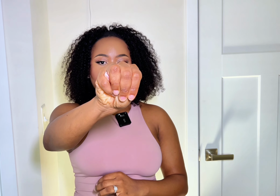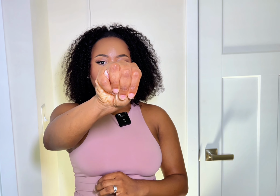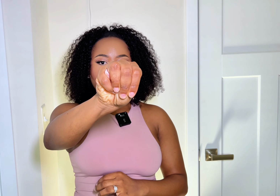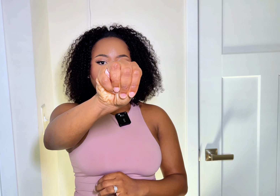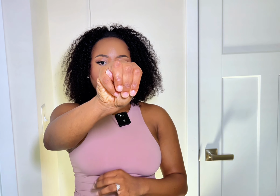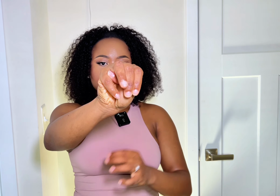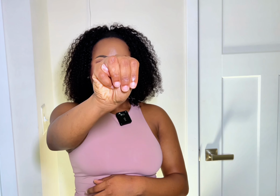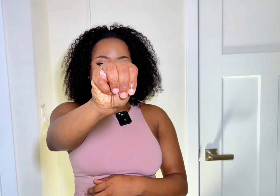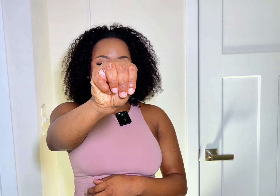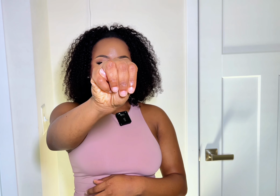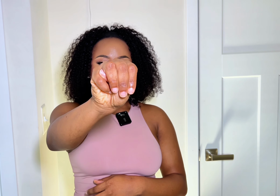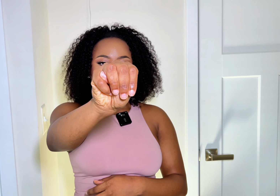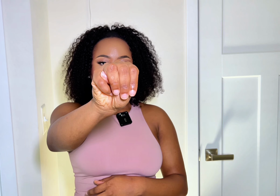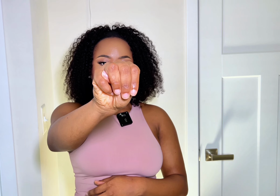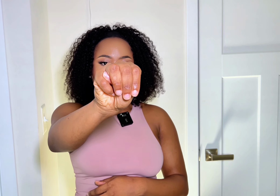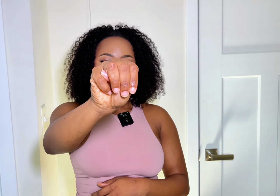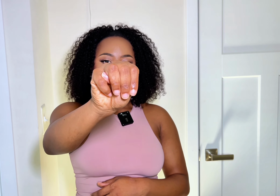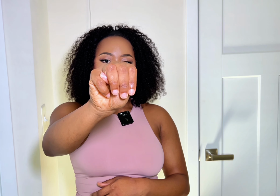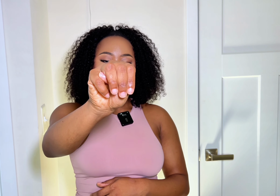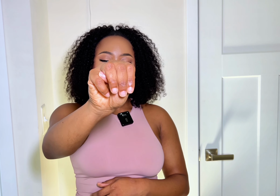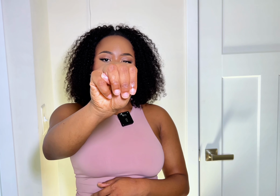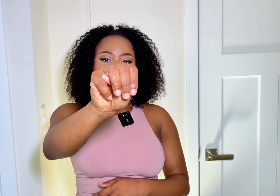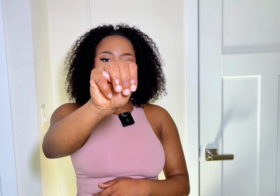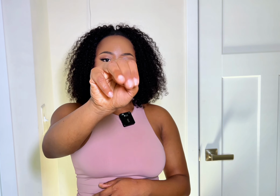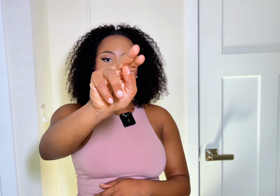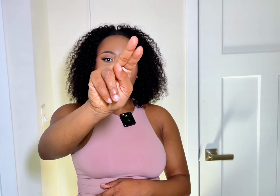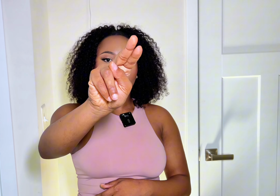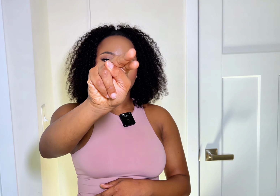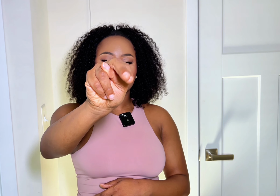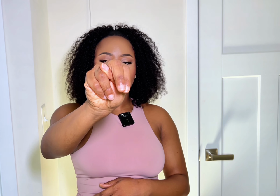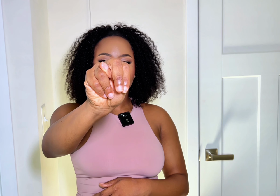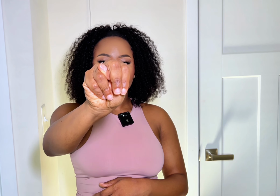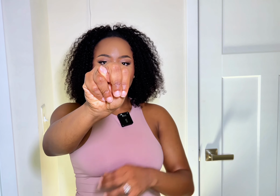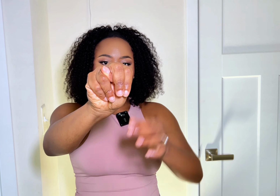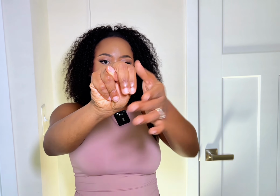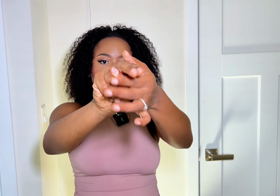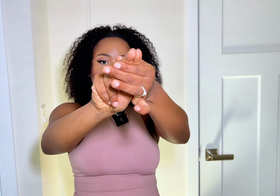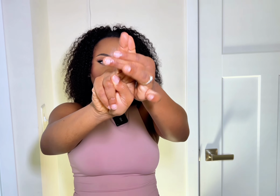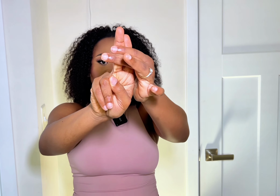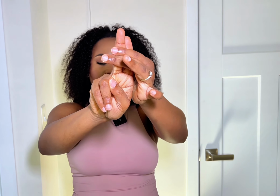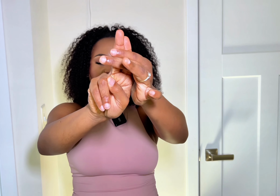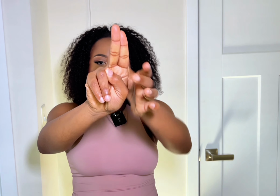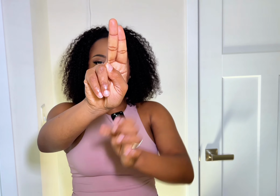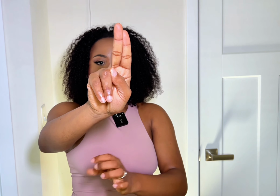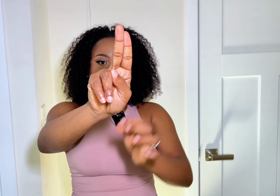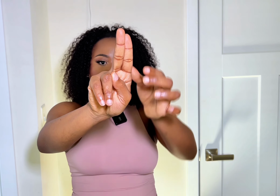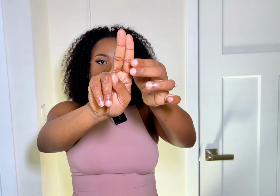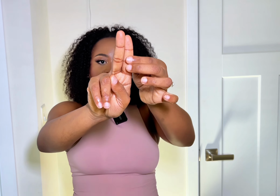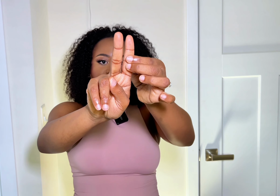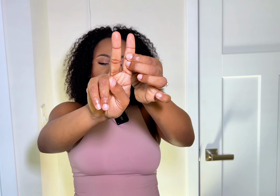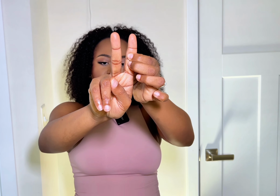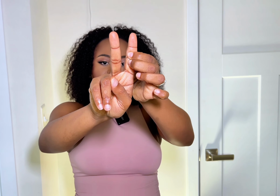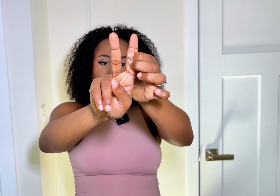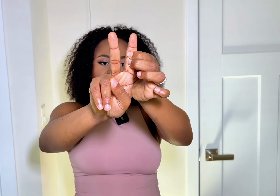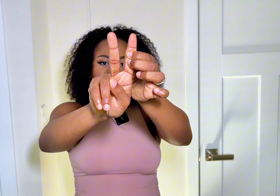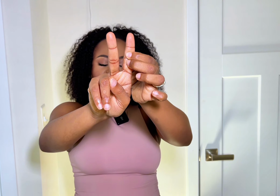middle fingers. M. N, this time you do it with the two finger, the index